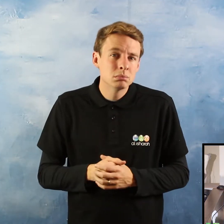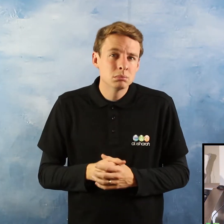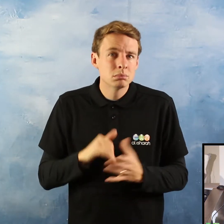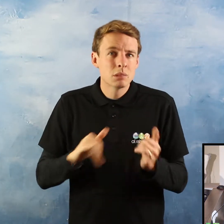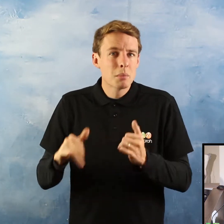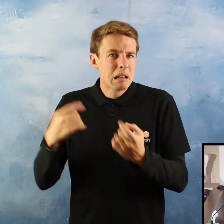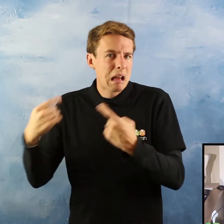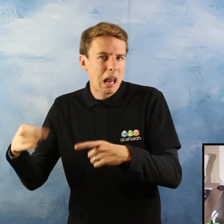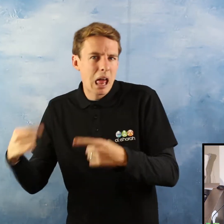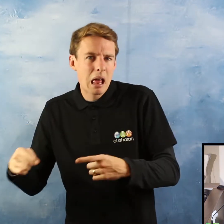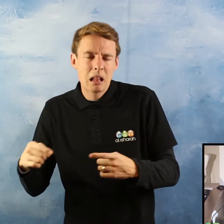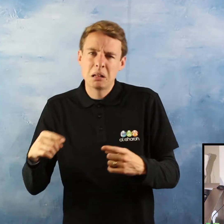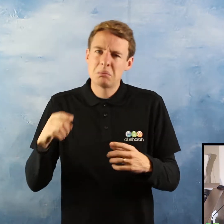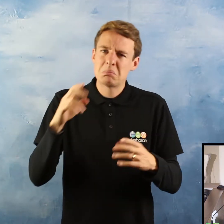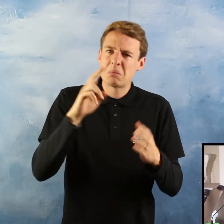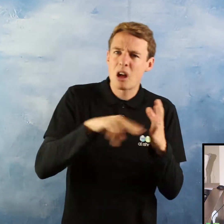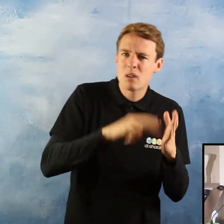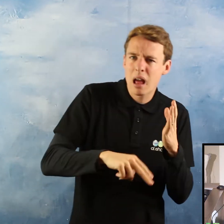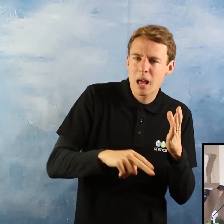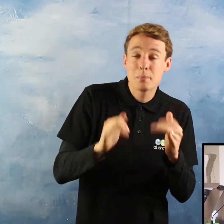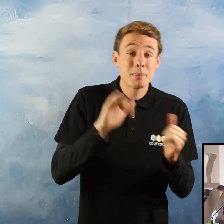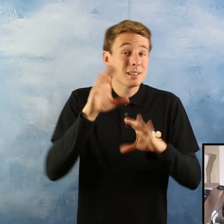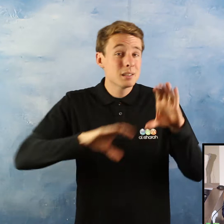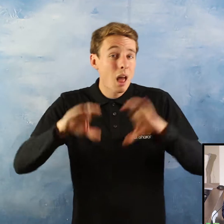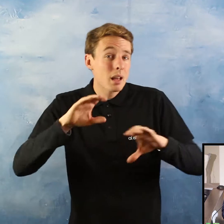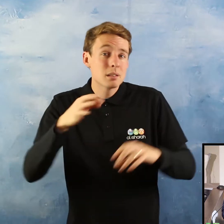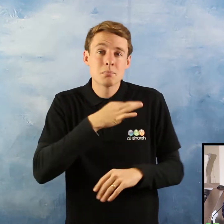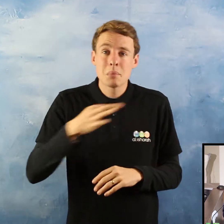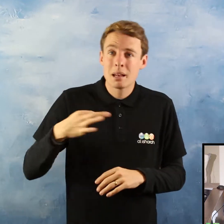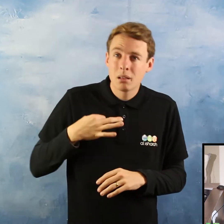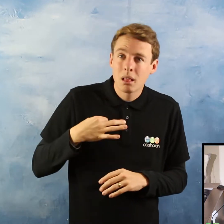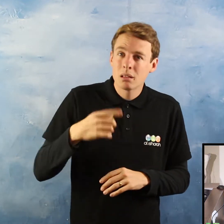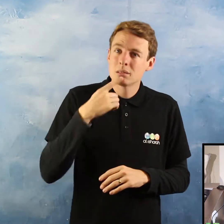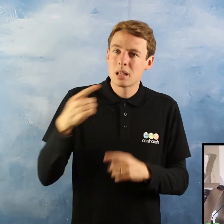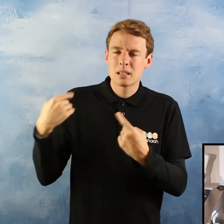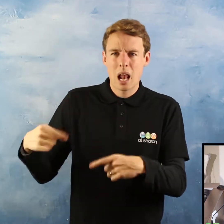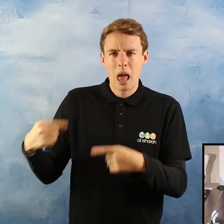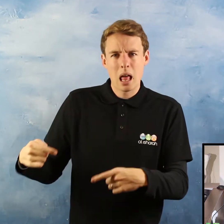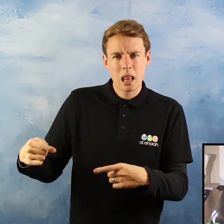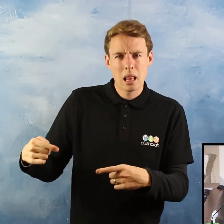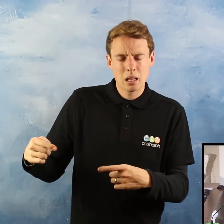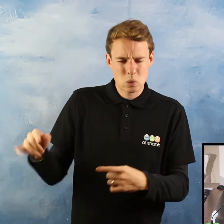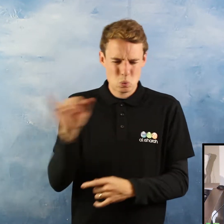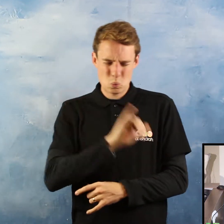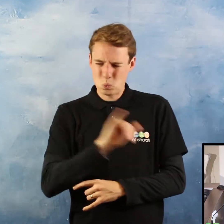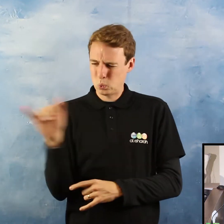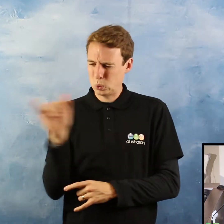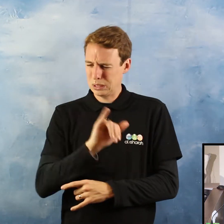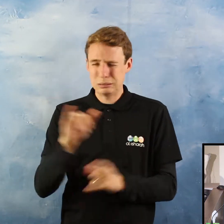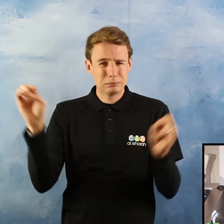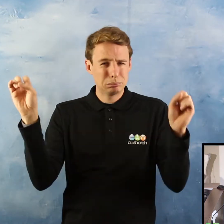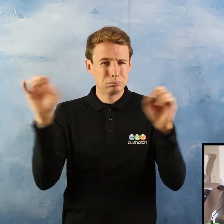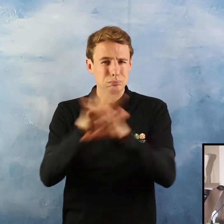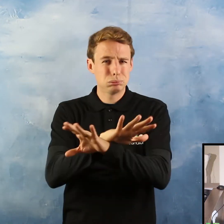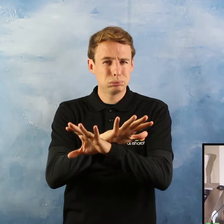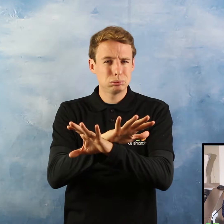something haram, science, medical or others say it is halal.